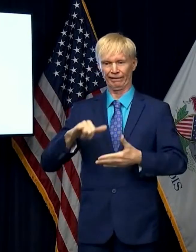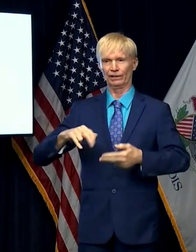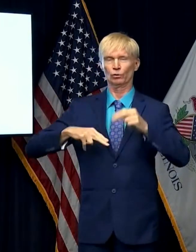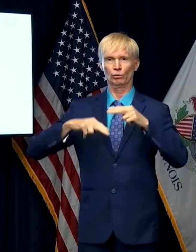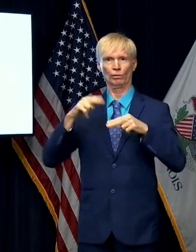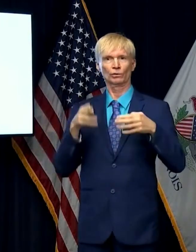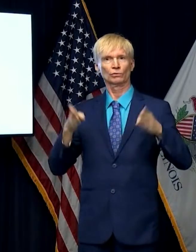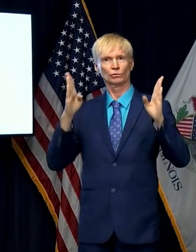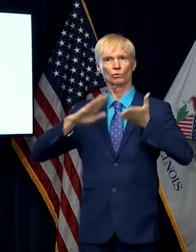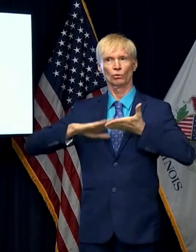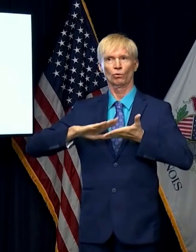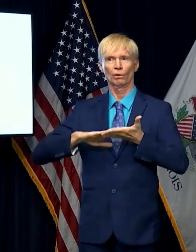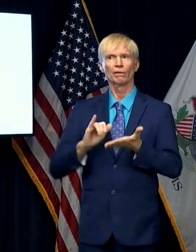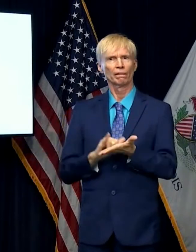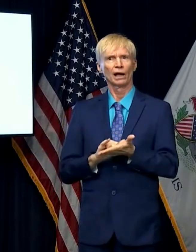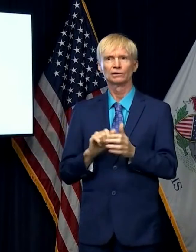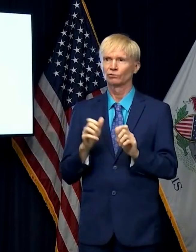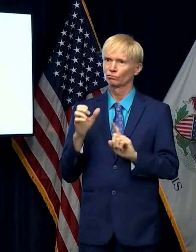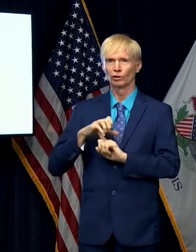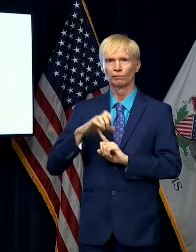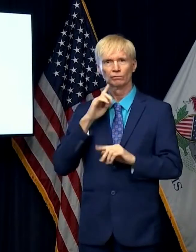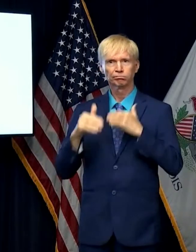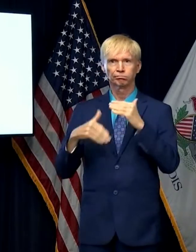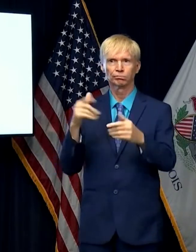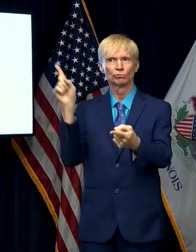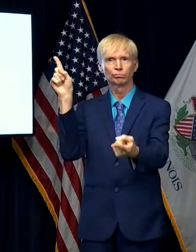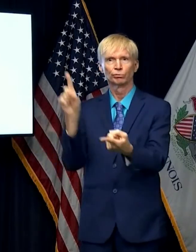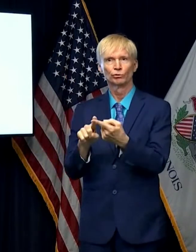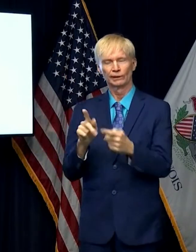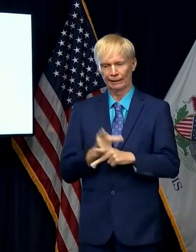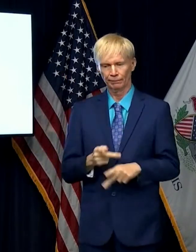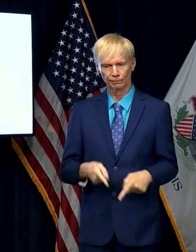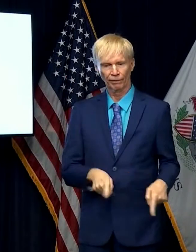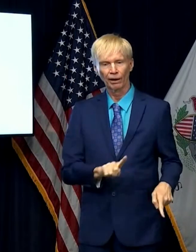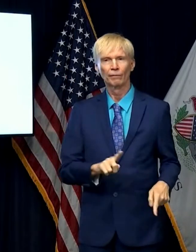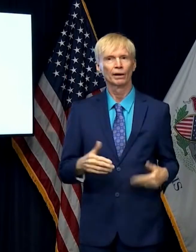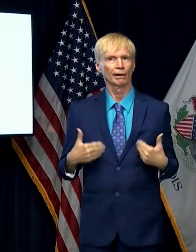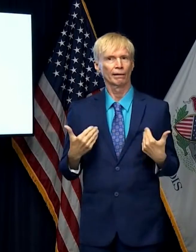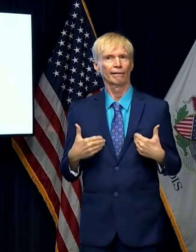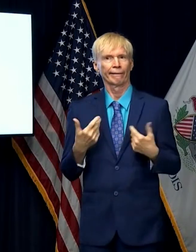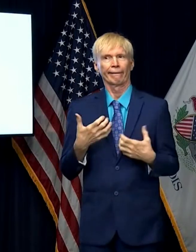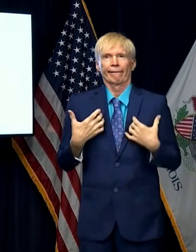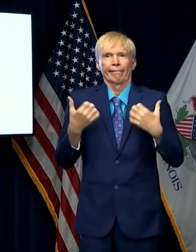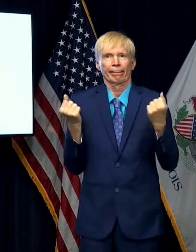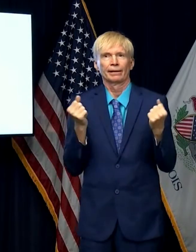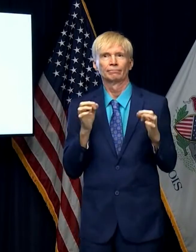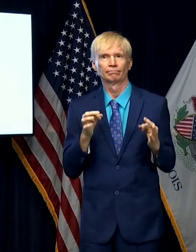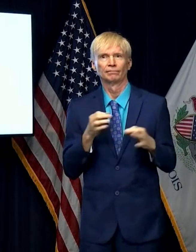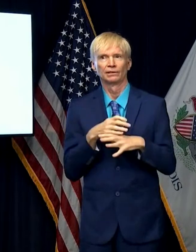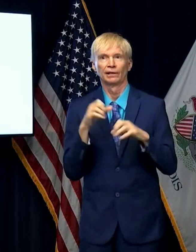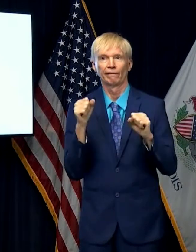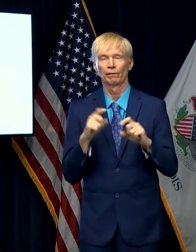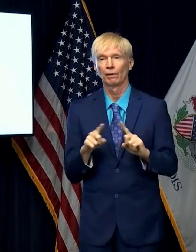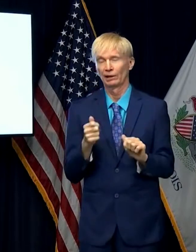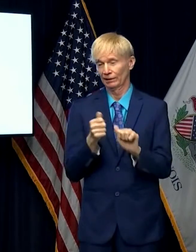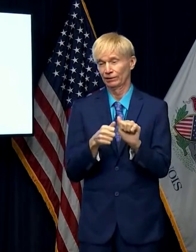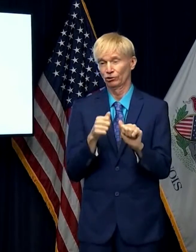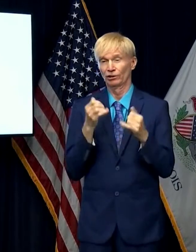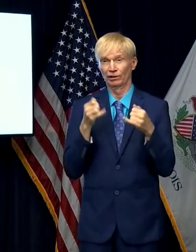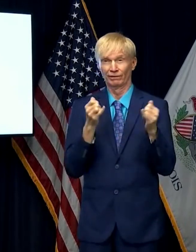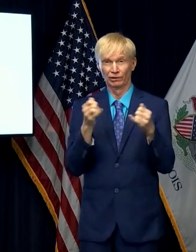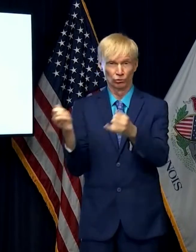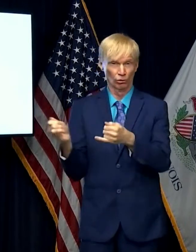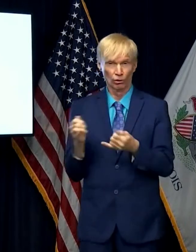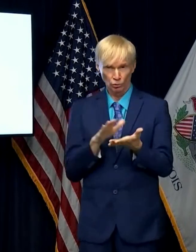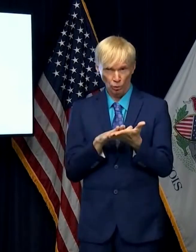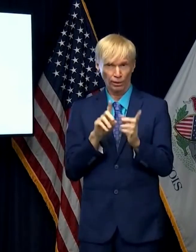that's a major step forward, at least in mitigations and keeping them healthy and safe. But each individual school district and school